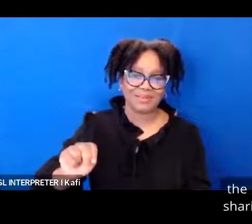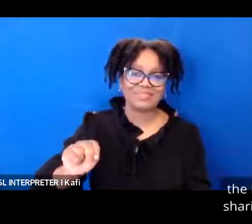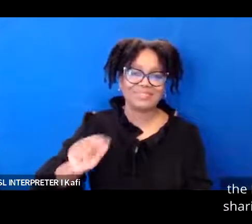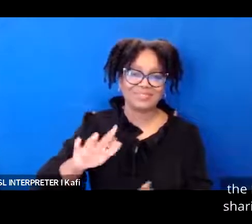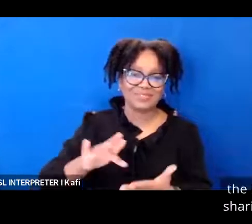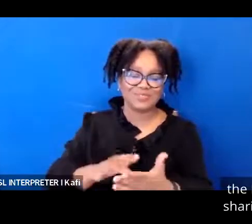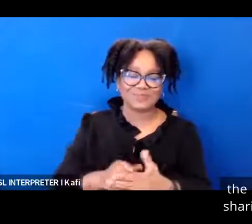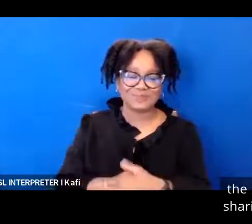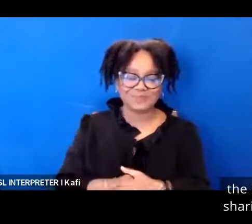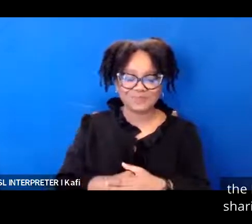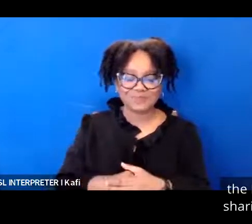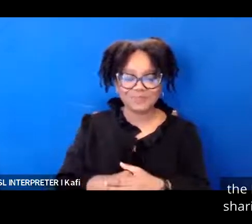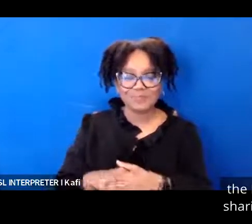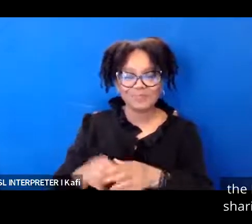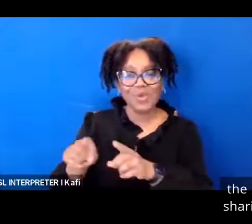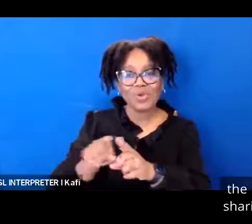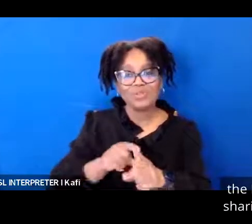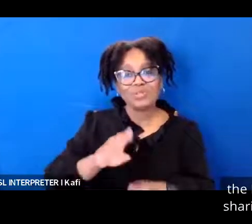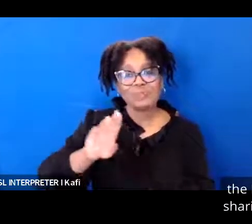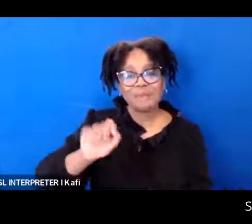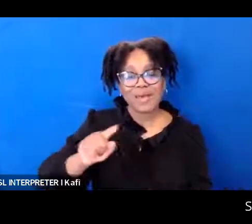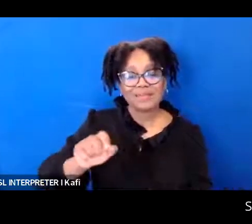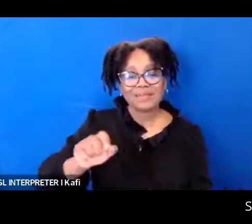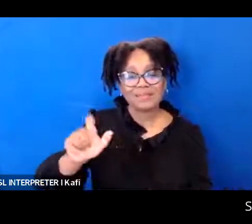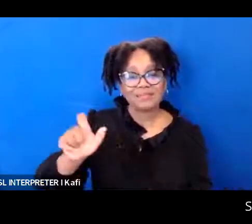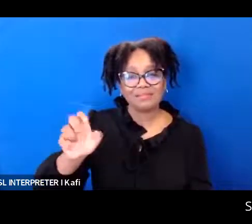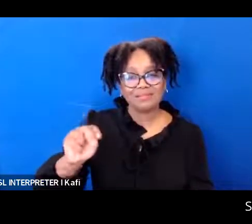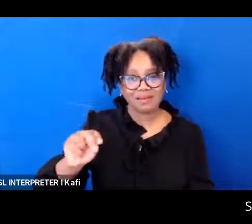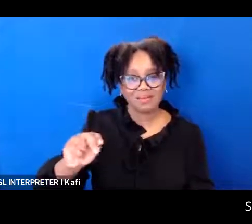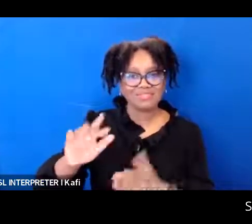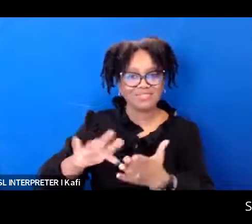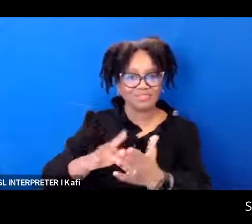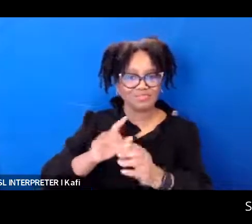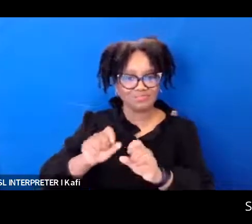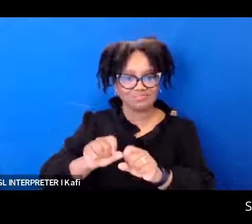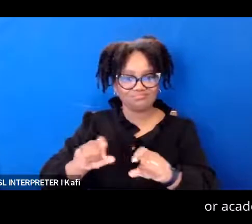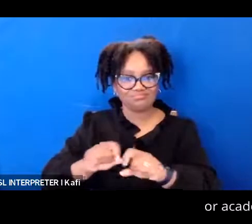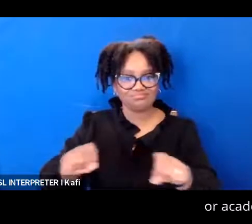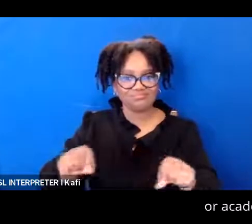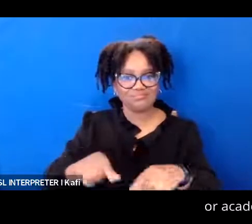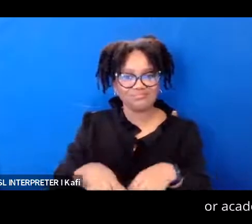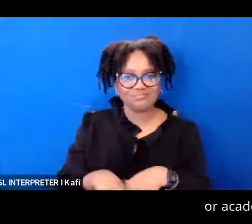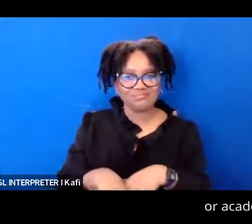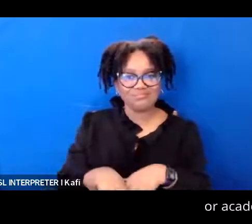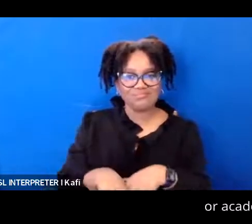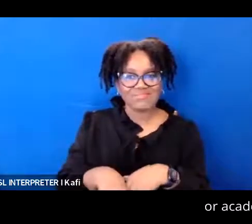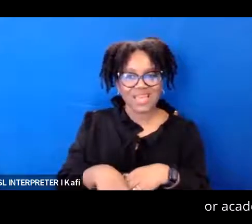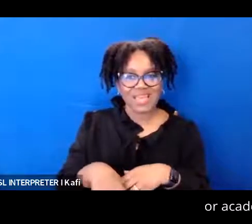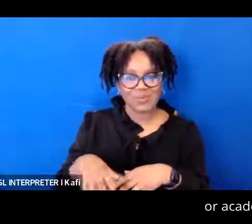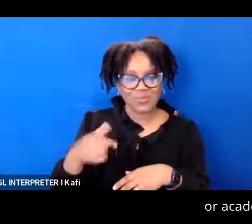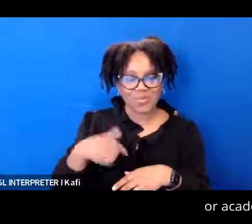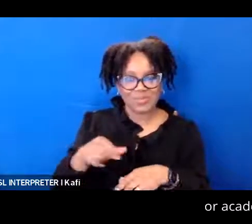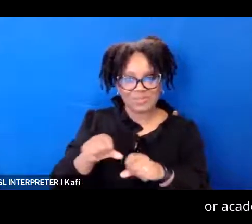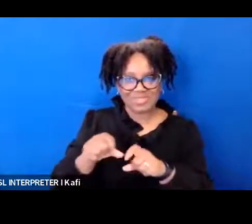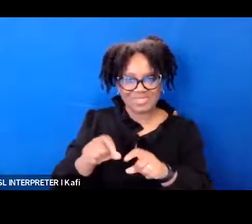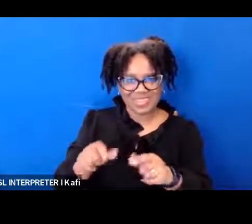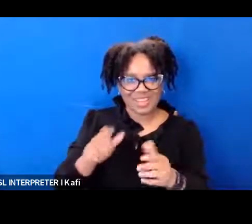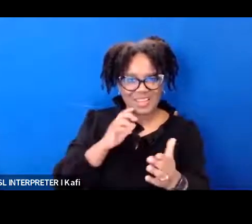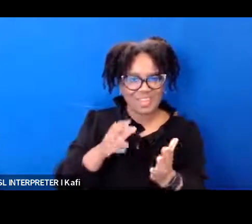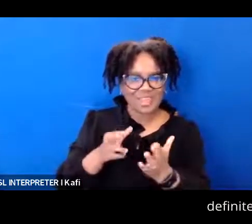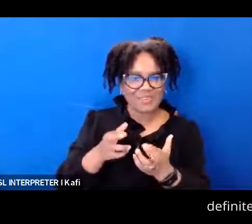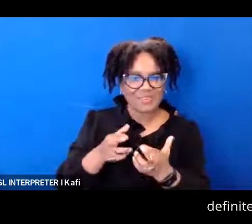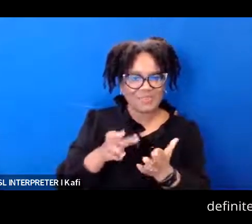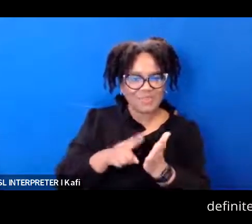the baseline center has been sharing out a research memo so if you're a big legal or academic nerd that loves to read